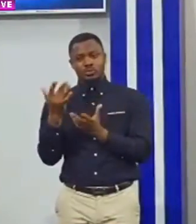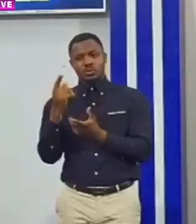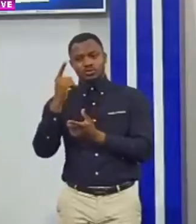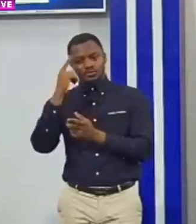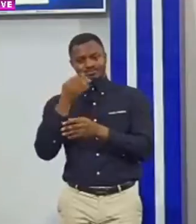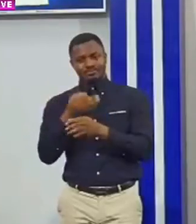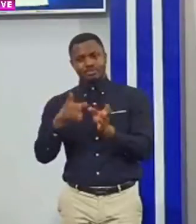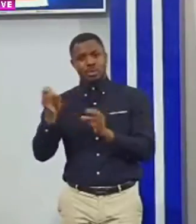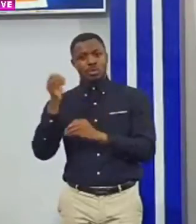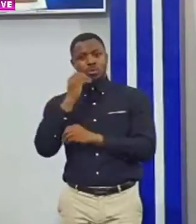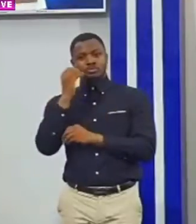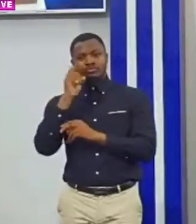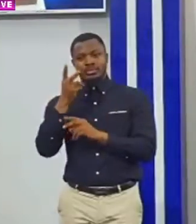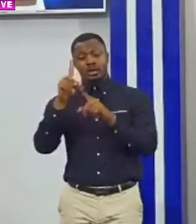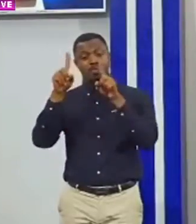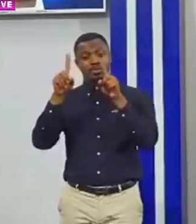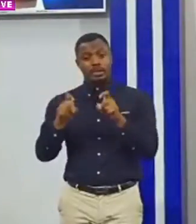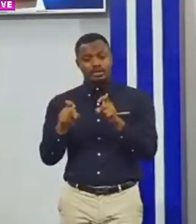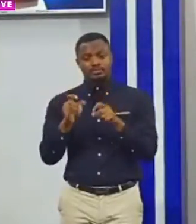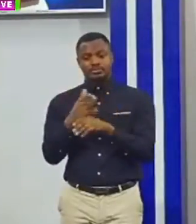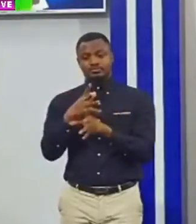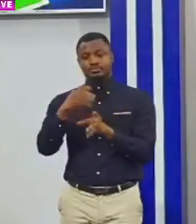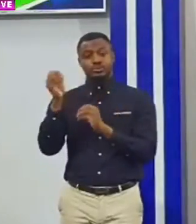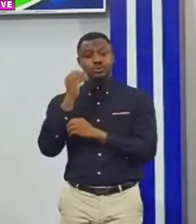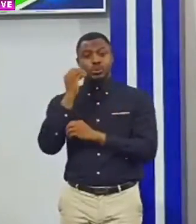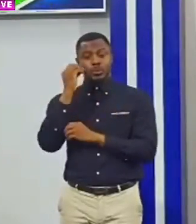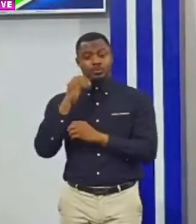discharge, awaiting their second test to be discharged.